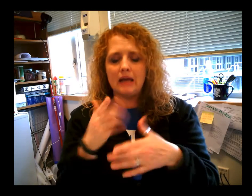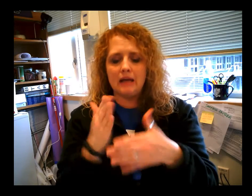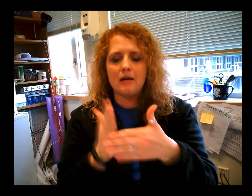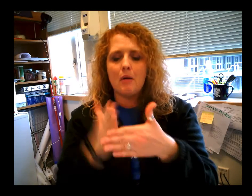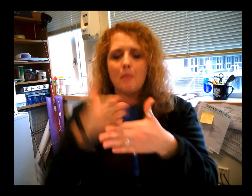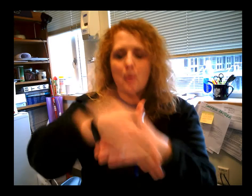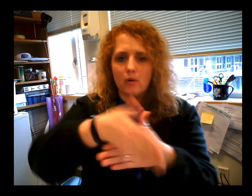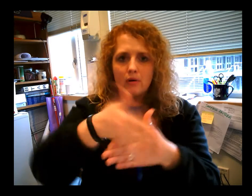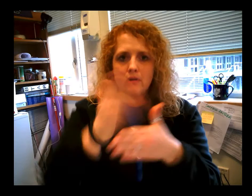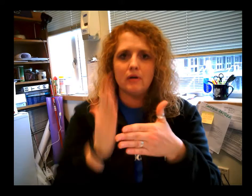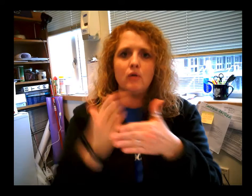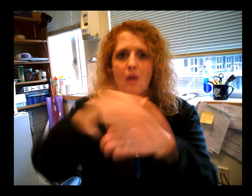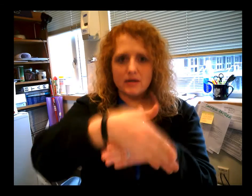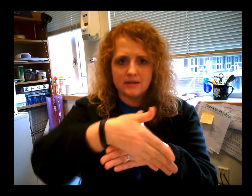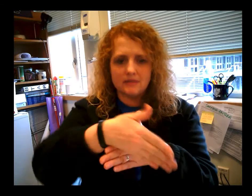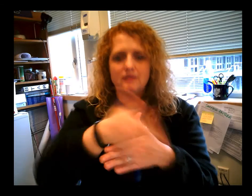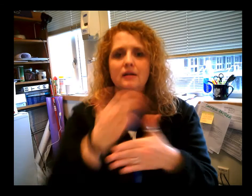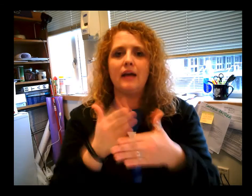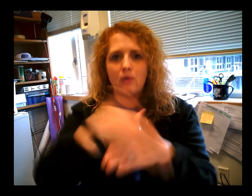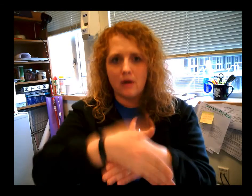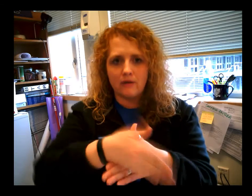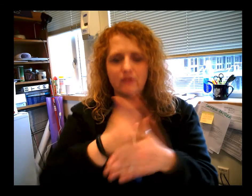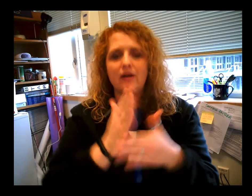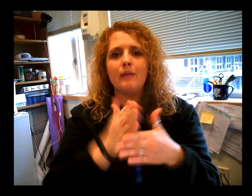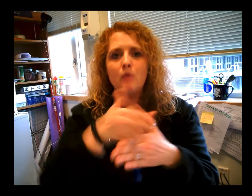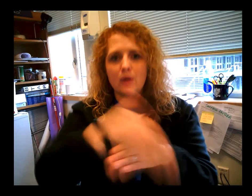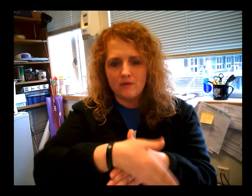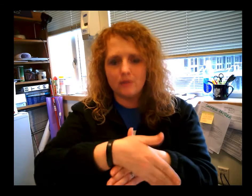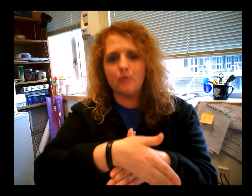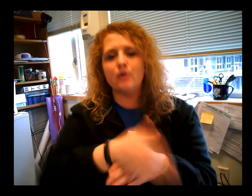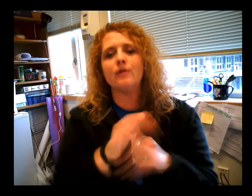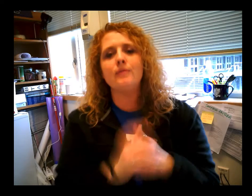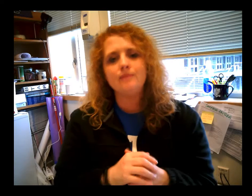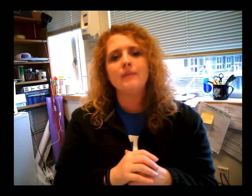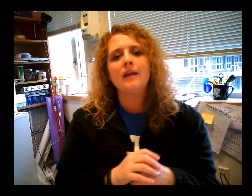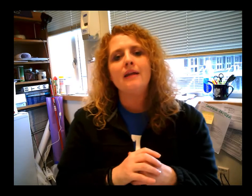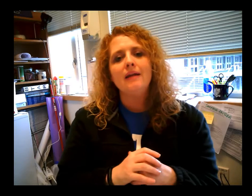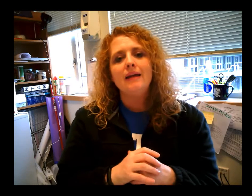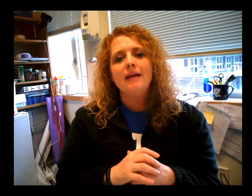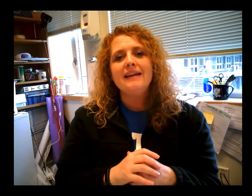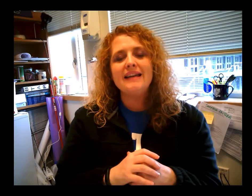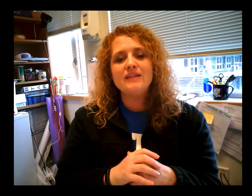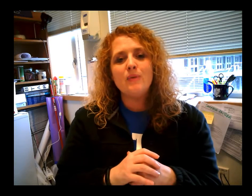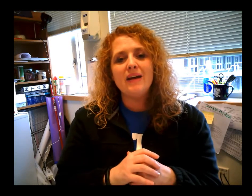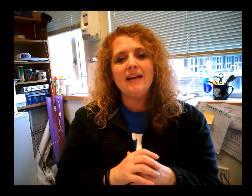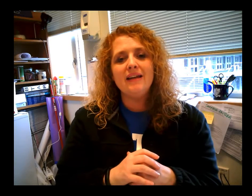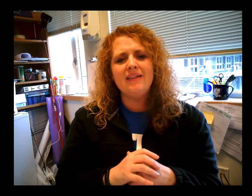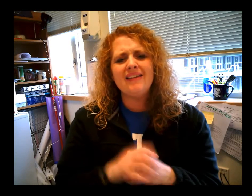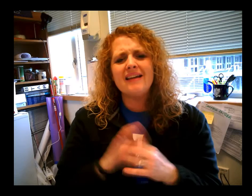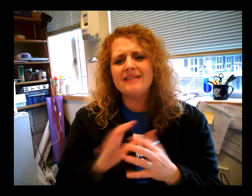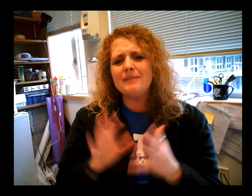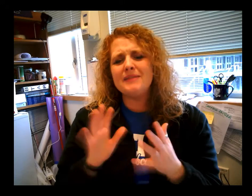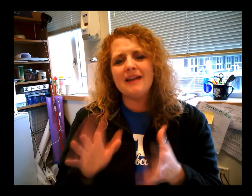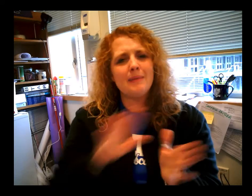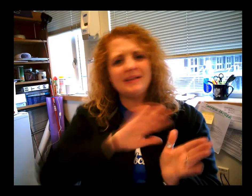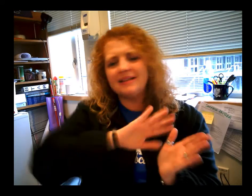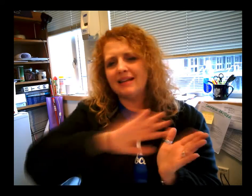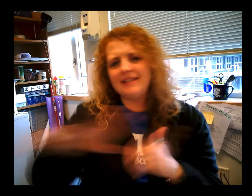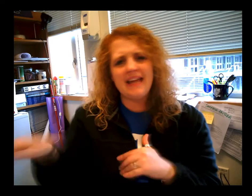sign border, cross. I cross. I'm going over the border. Next one is customs and habits. Take